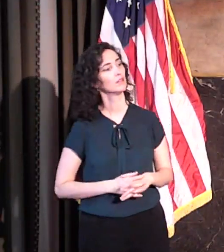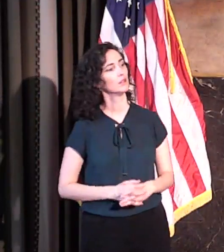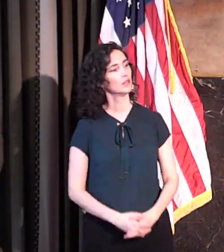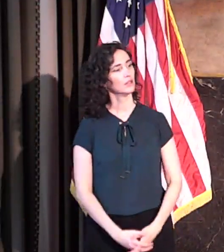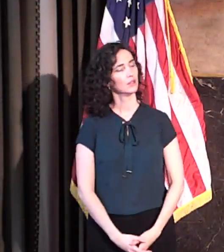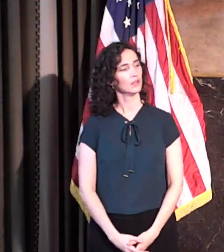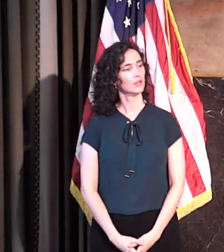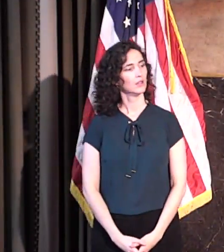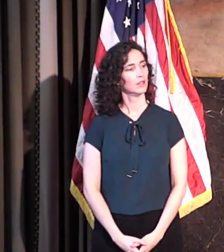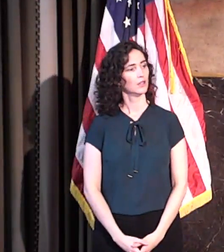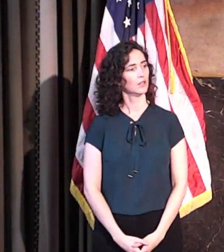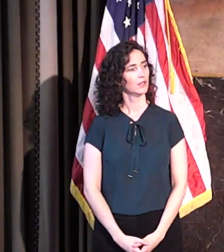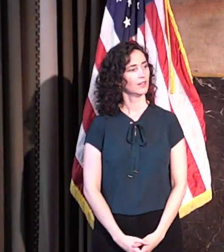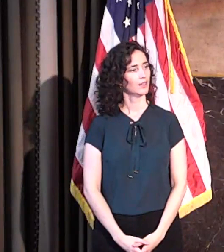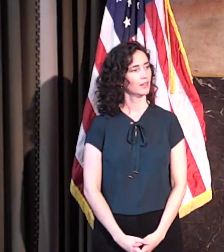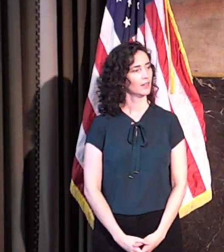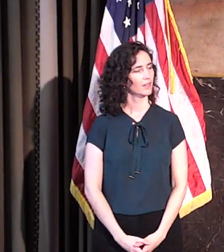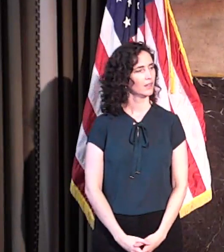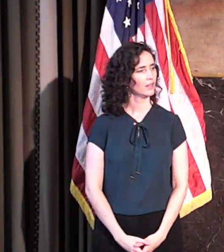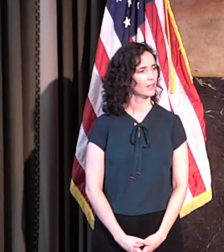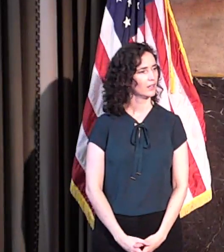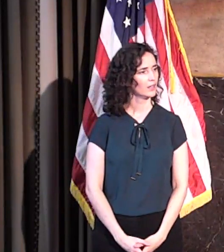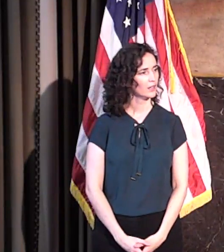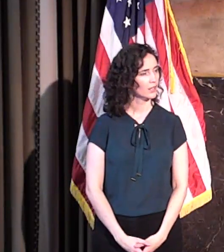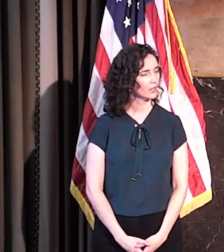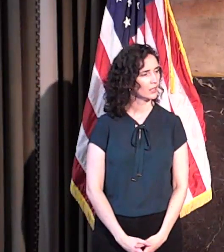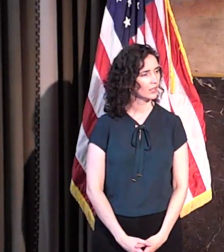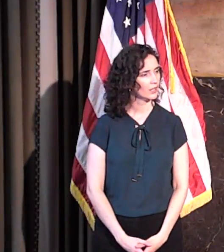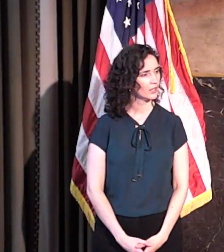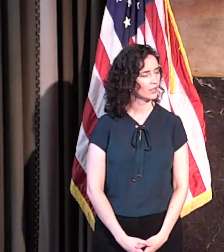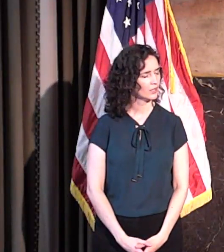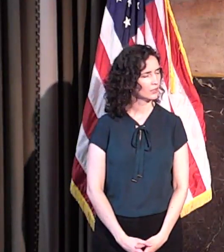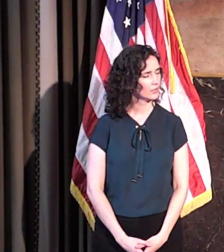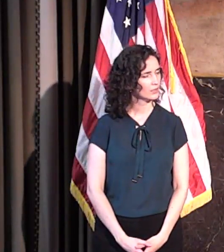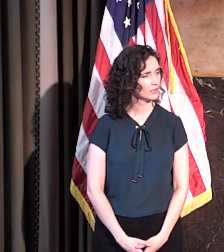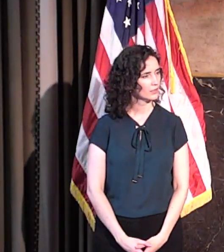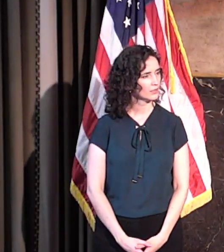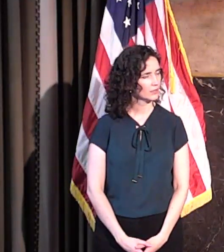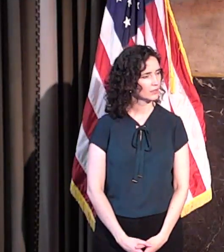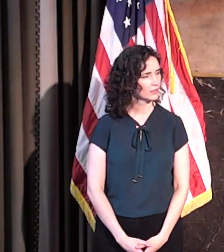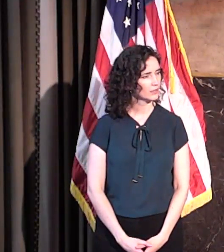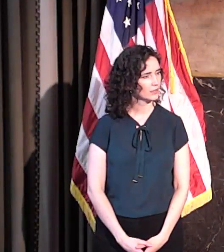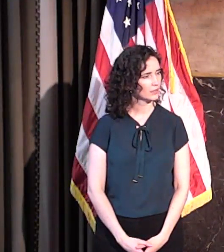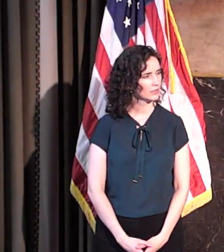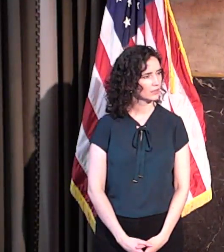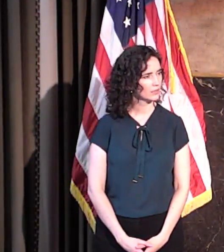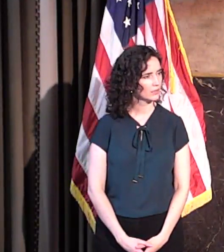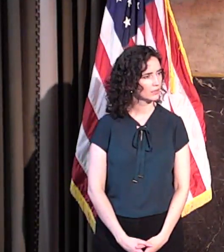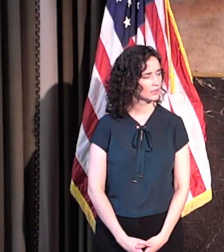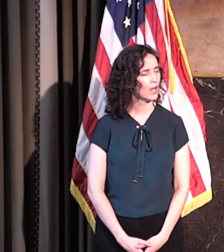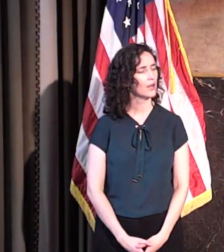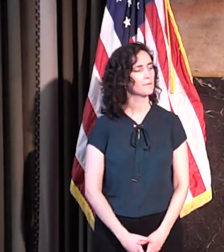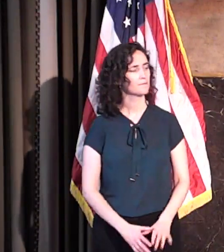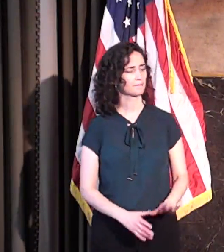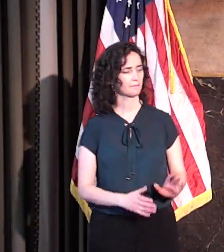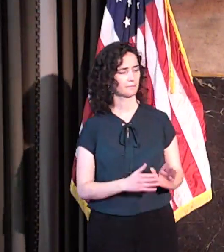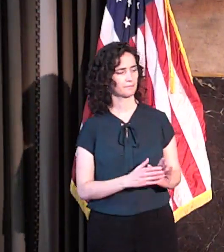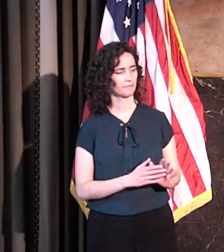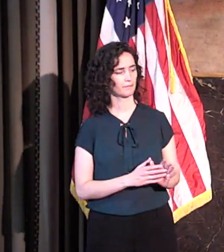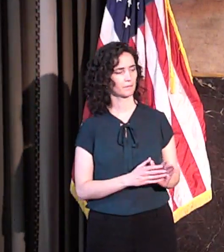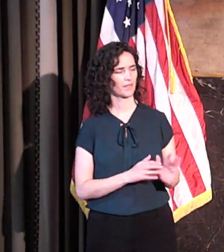And I'm sorry, I haven't been here for several weeks, so maybe you've answered this, Dr. Kanner, but what is the Department of Health looking at to